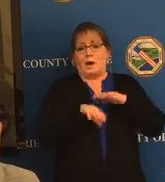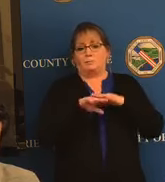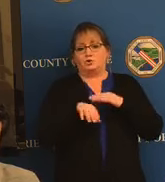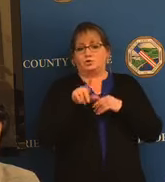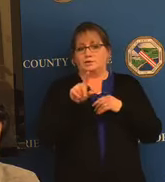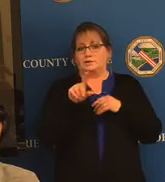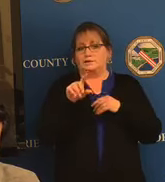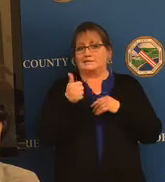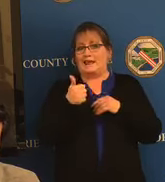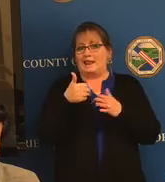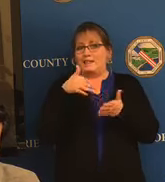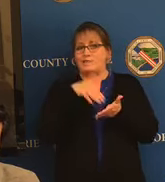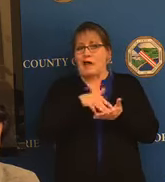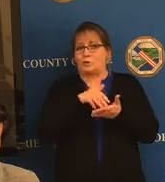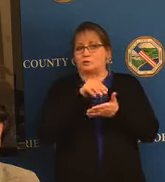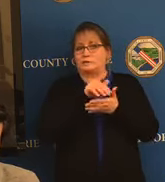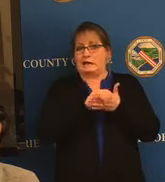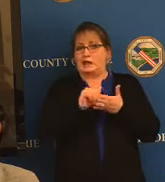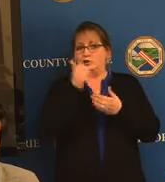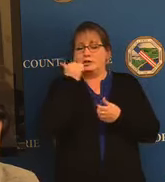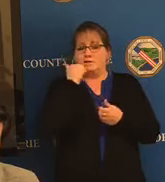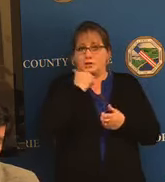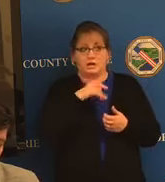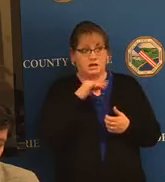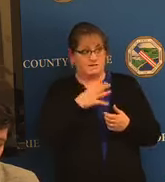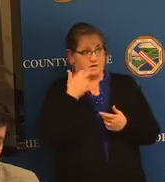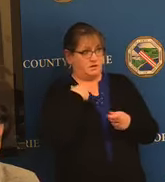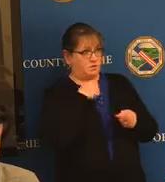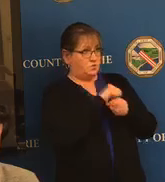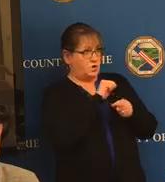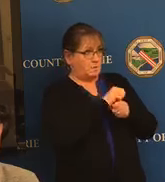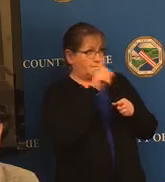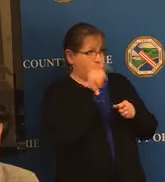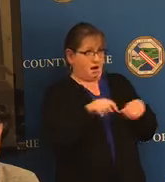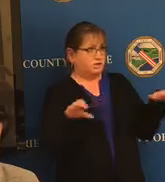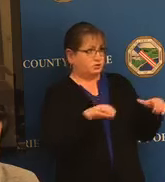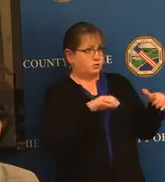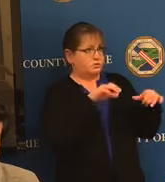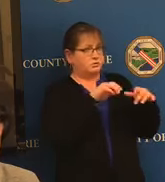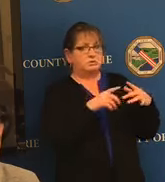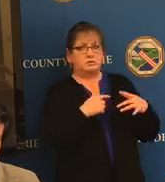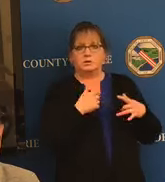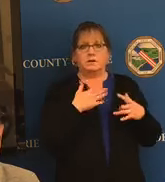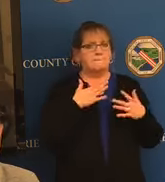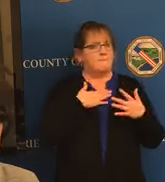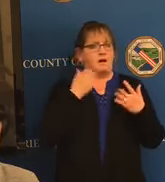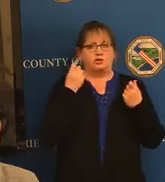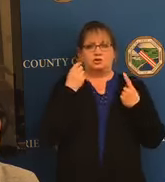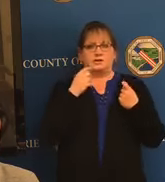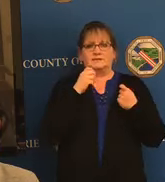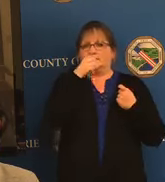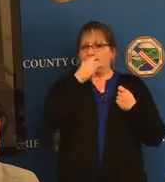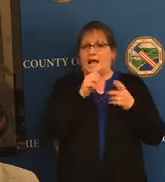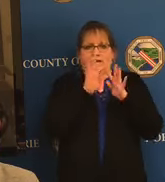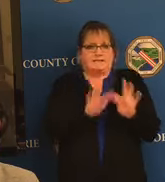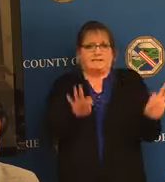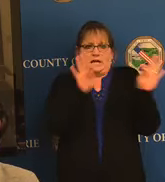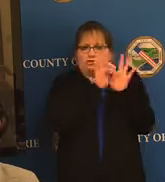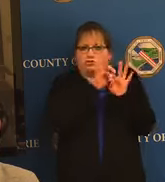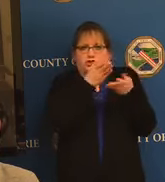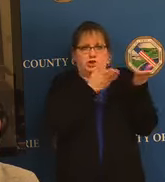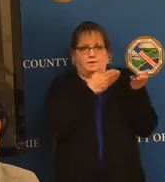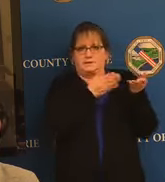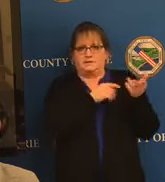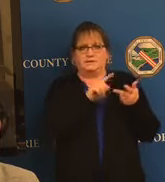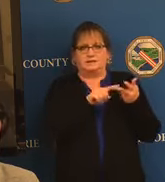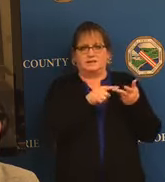If you are in those fields and the work is being told that you have to do, it's my understanding that it is not an essential